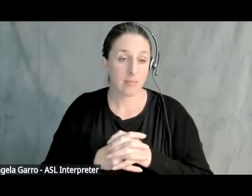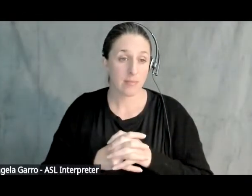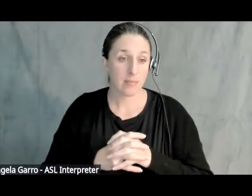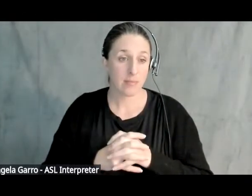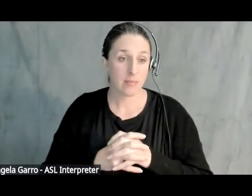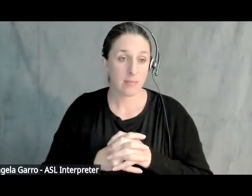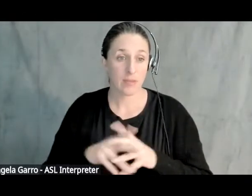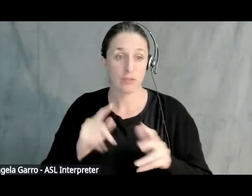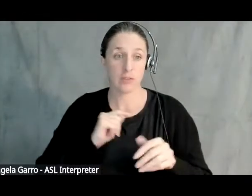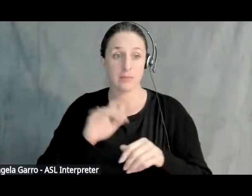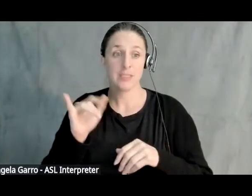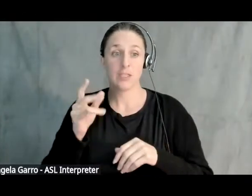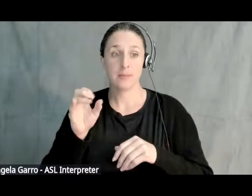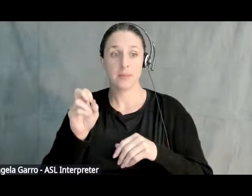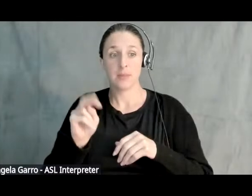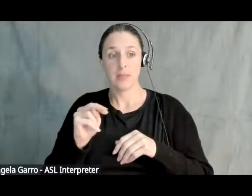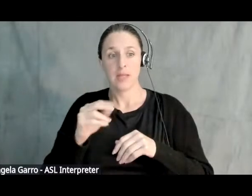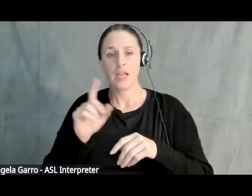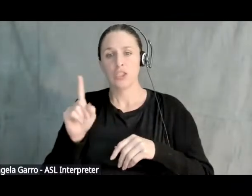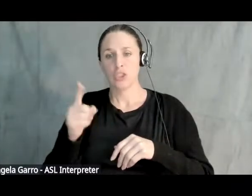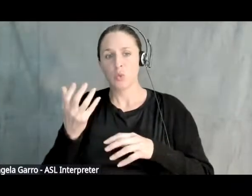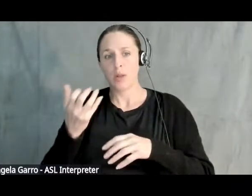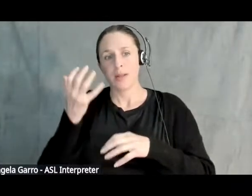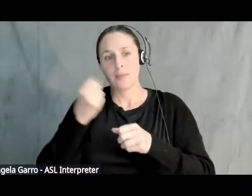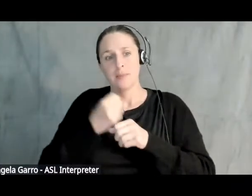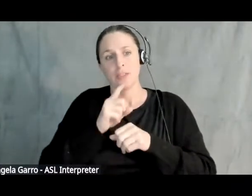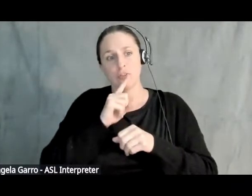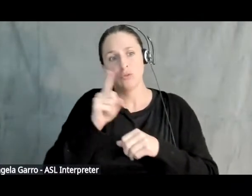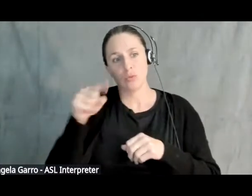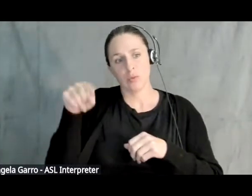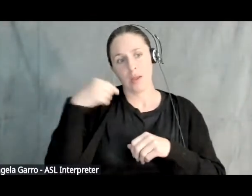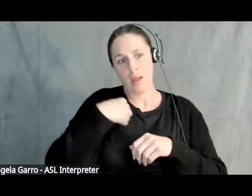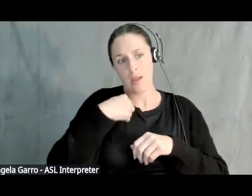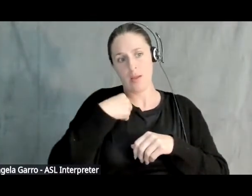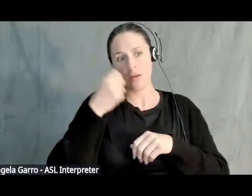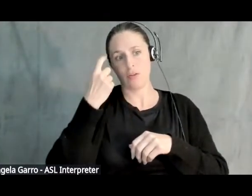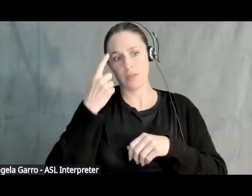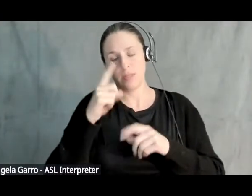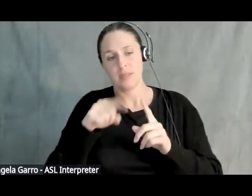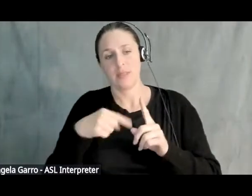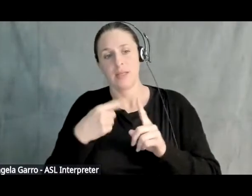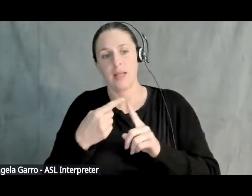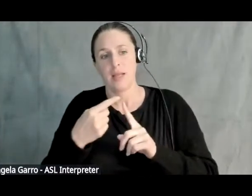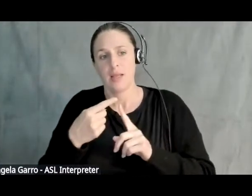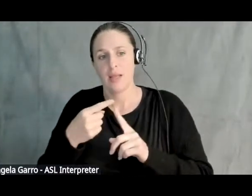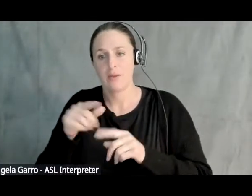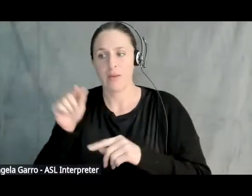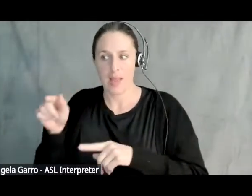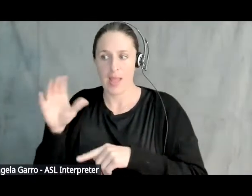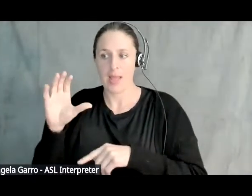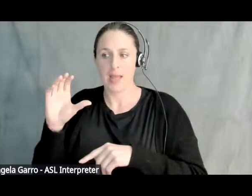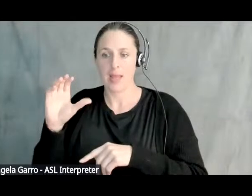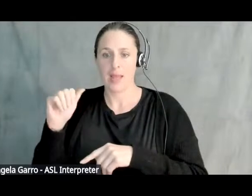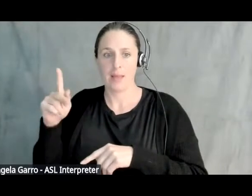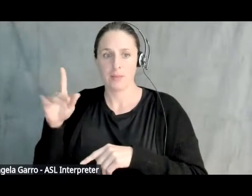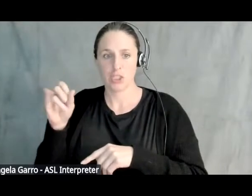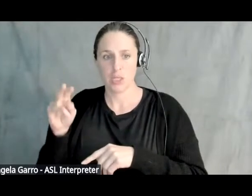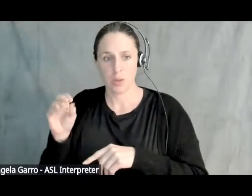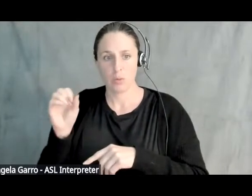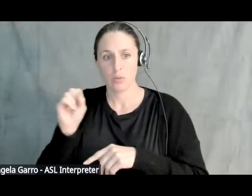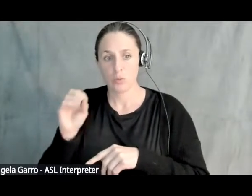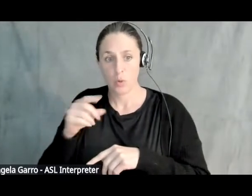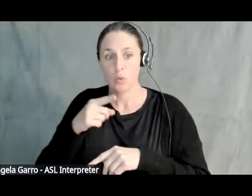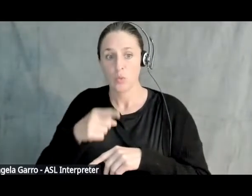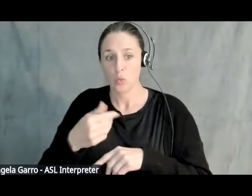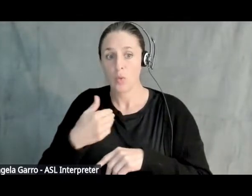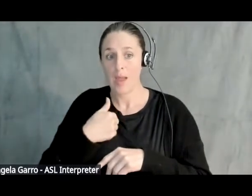Trustee Jacobs. I just want to make sure I understand what you're saying about at Cappuccino. So you had